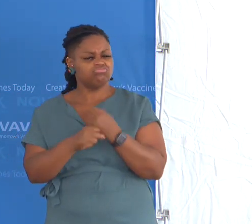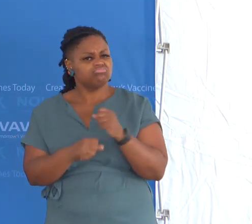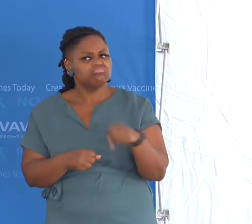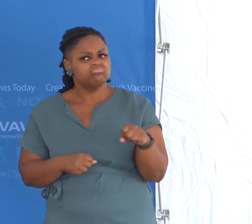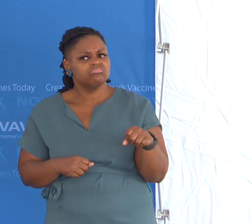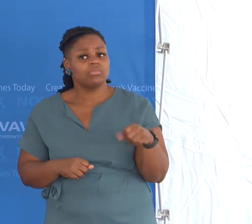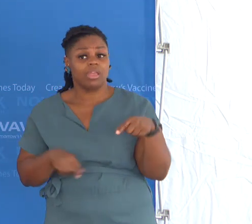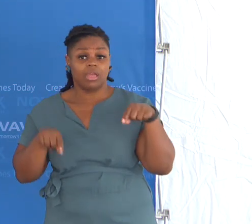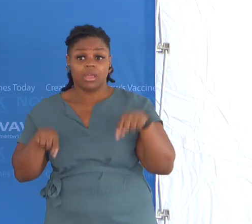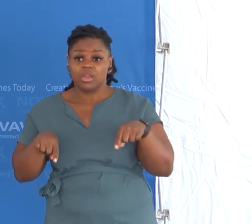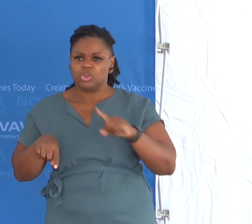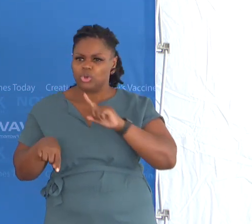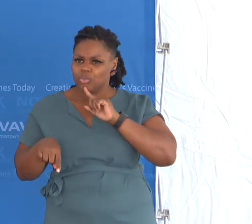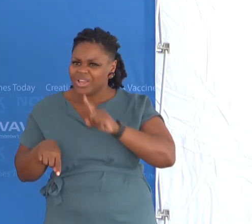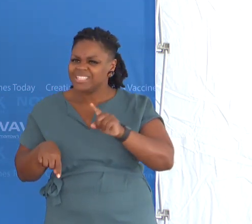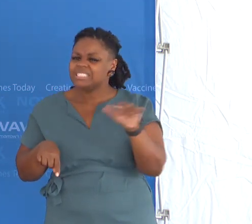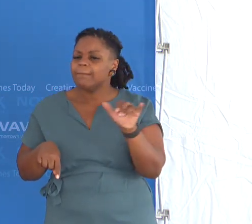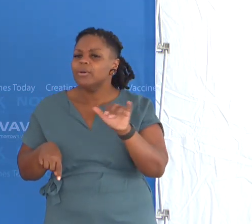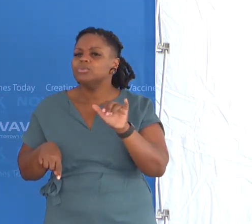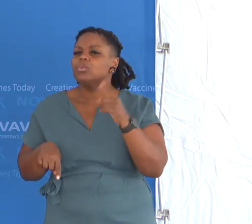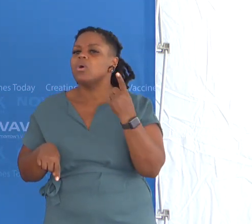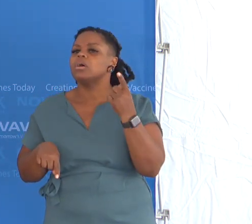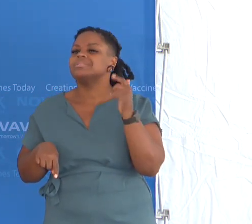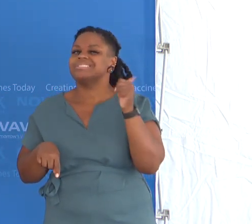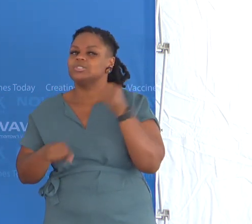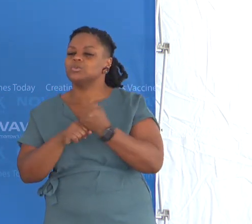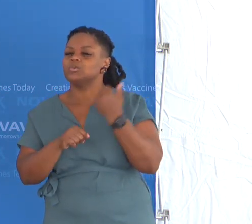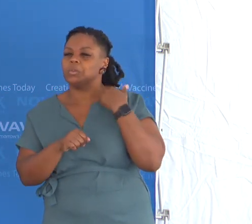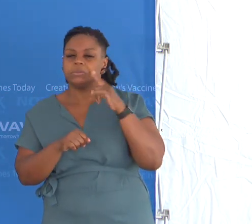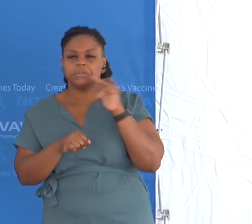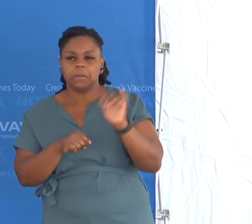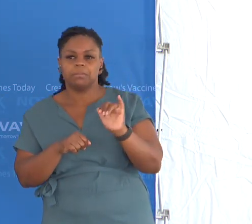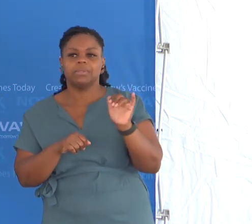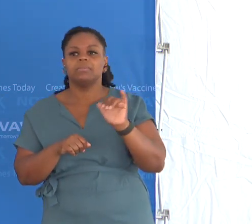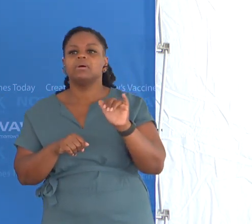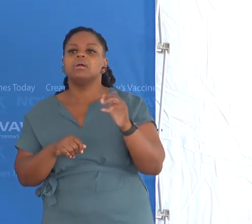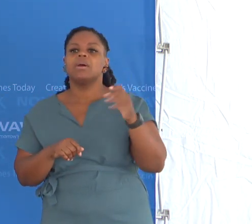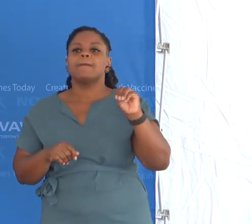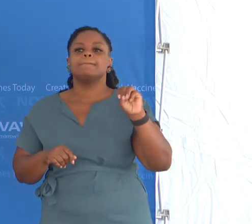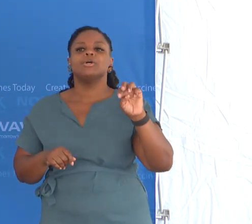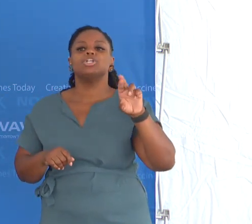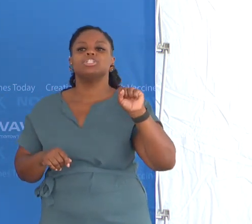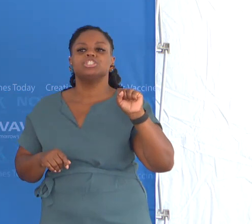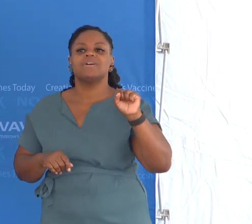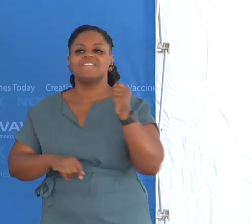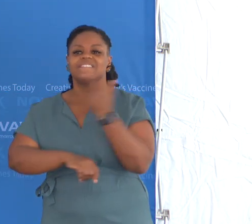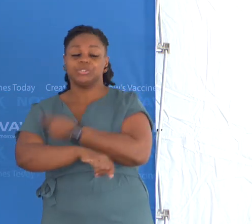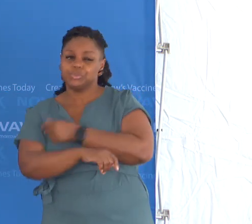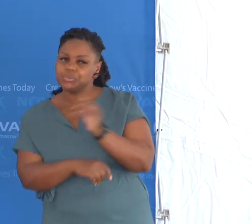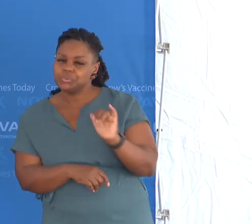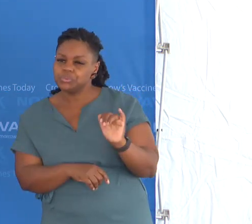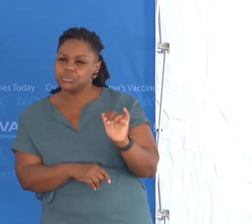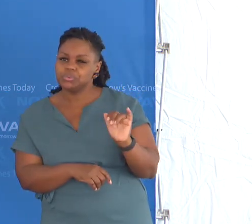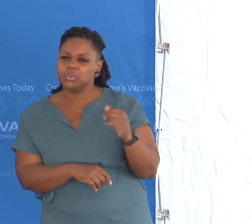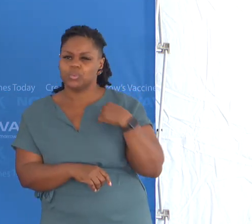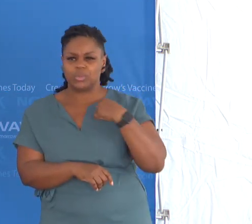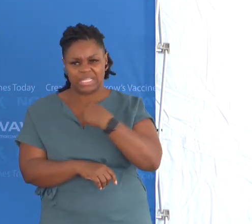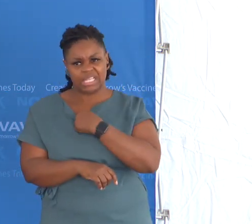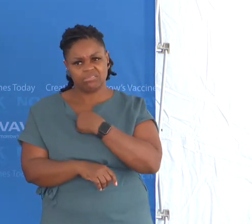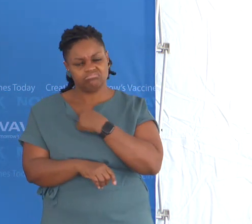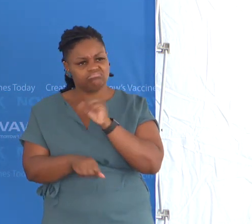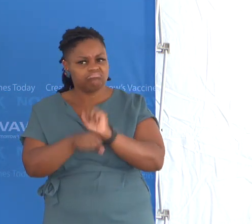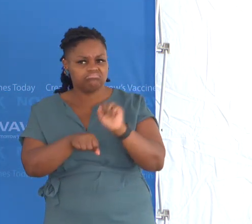years ago, and similar to the MERS coronavirus vaccine. So we've been working on vaccines for